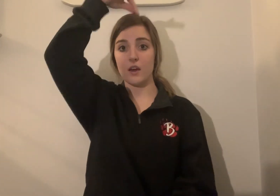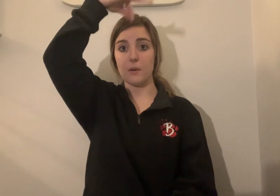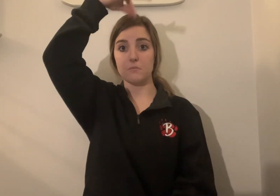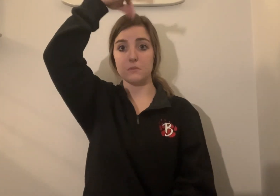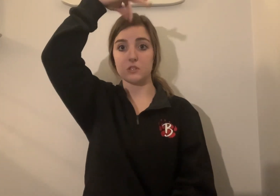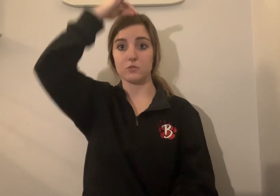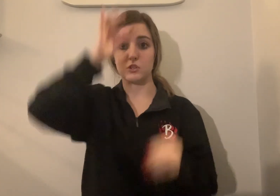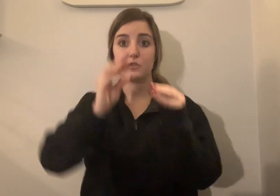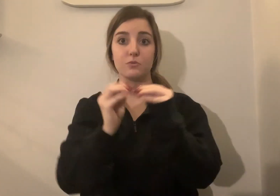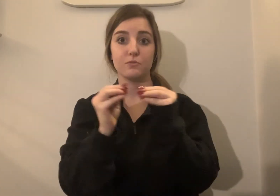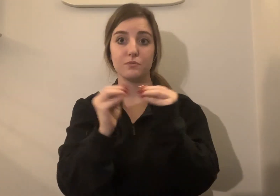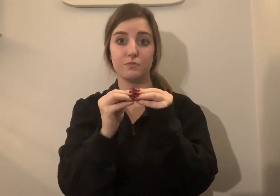Mistletoe.